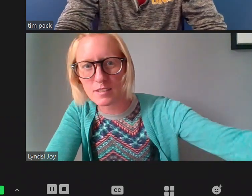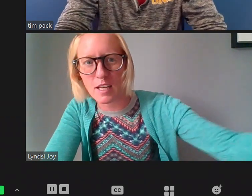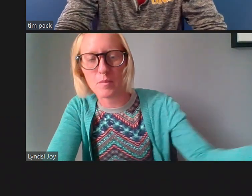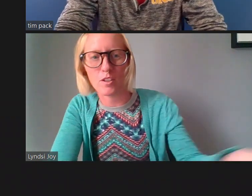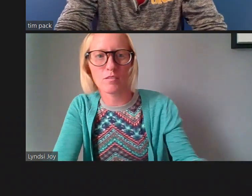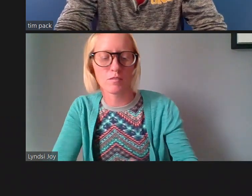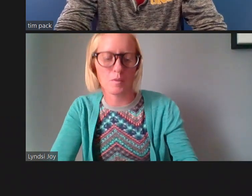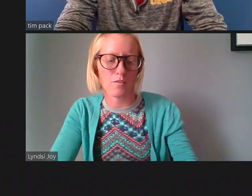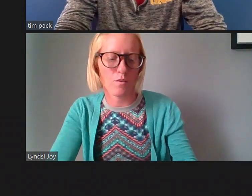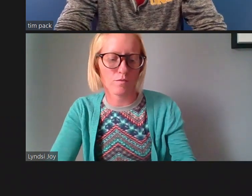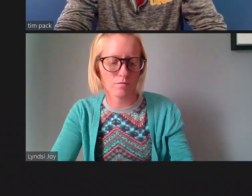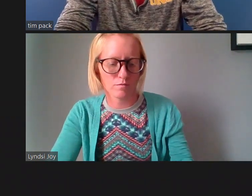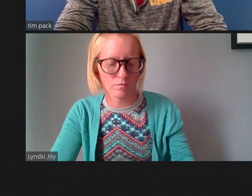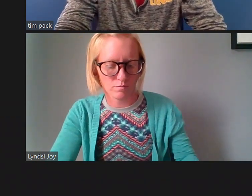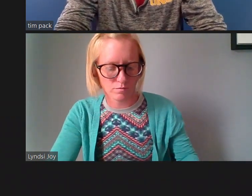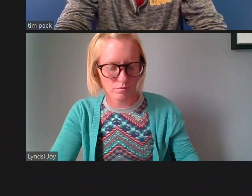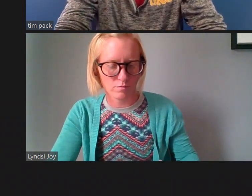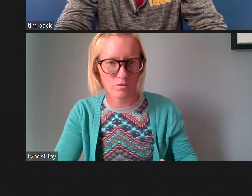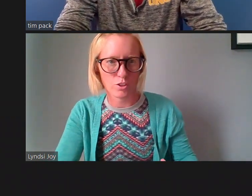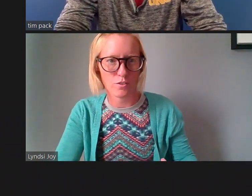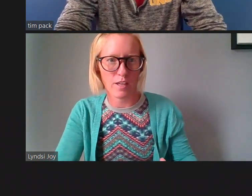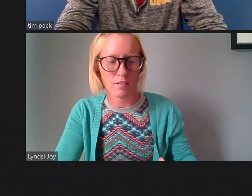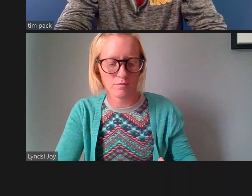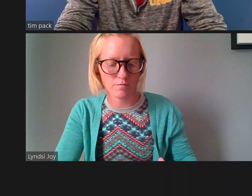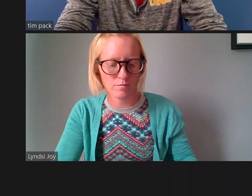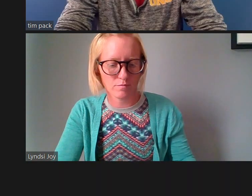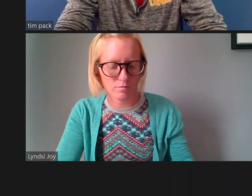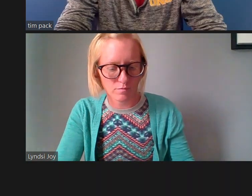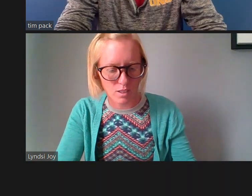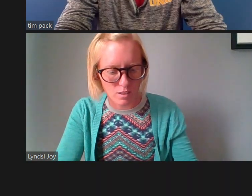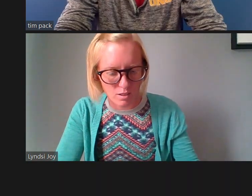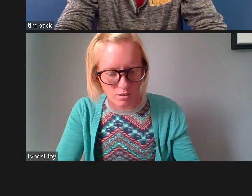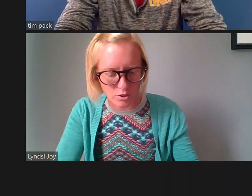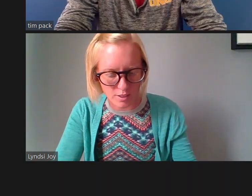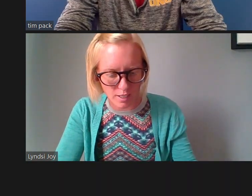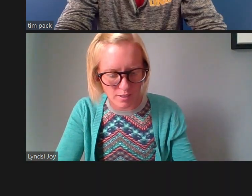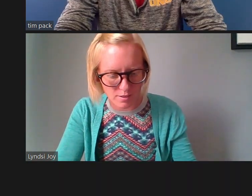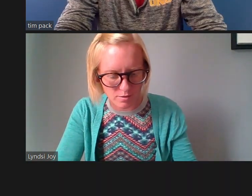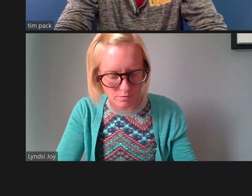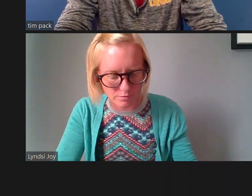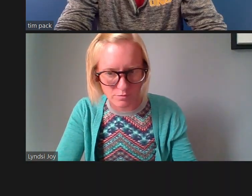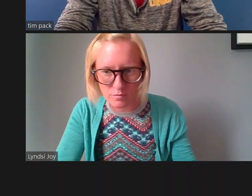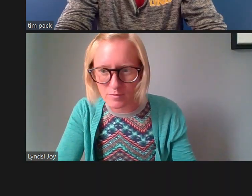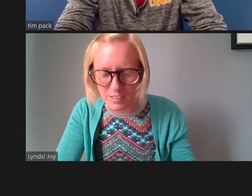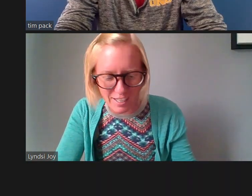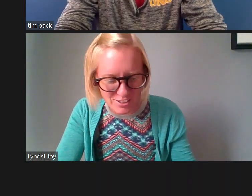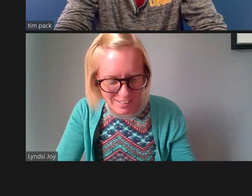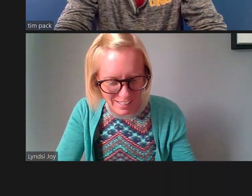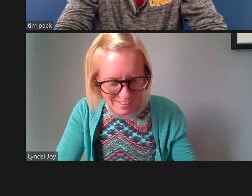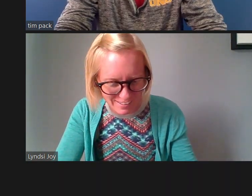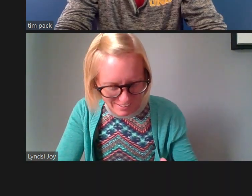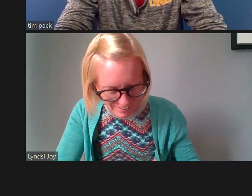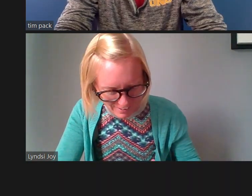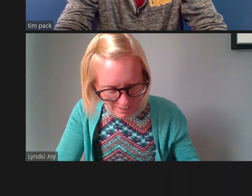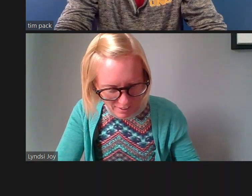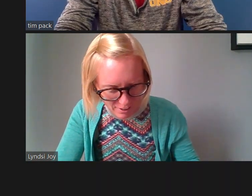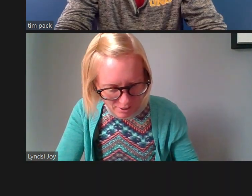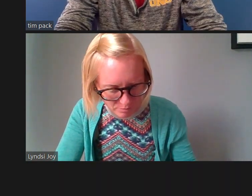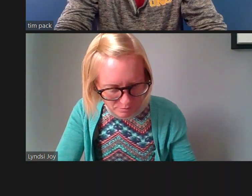I can set a timer on my phone. You do that too? Sure. Just in we'll case. Have 3 of them going. Yeah.